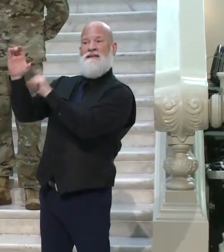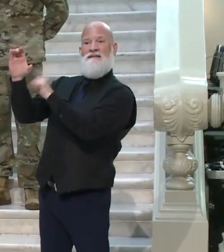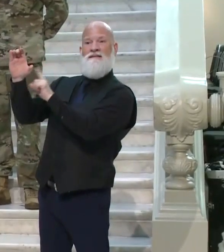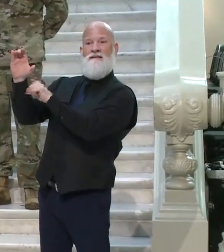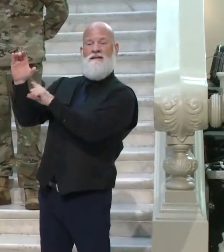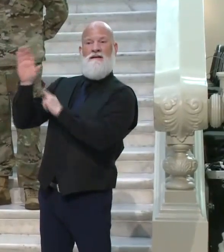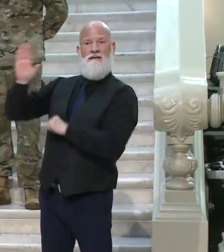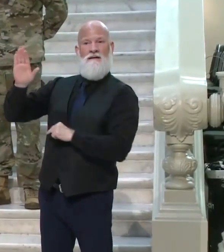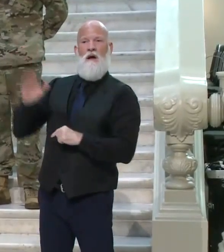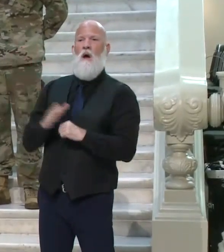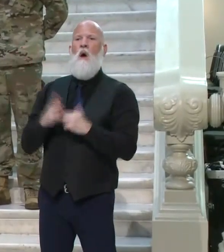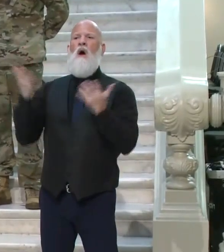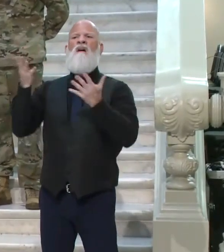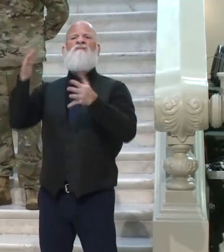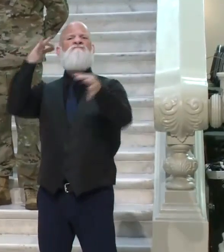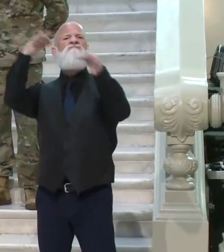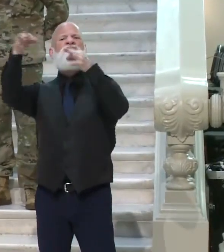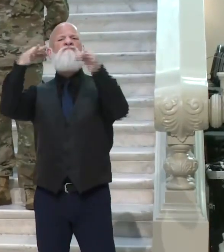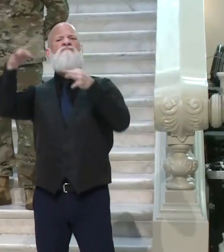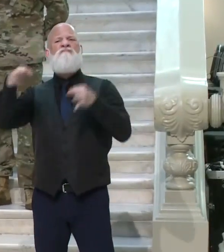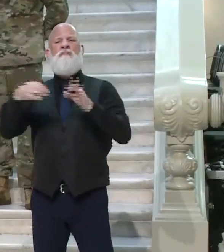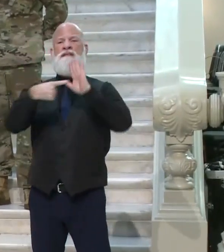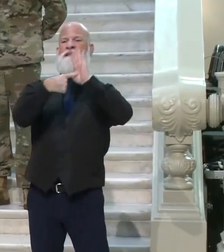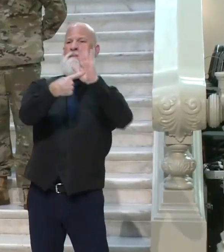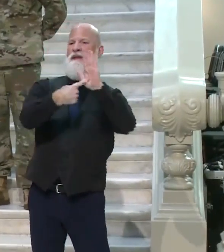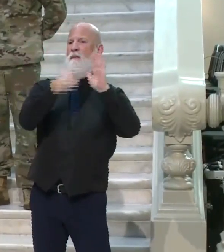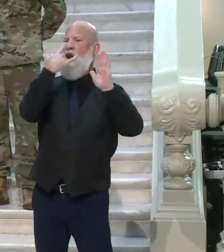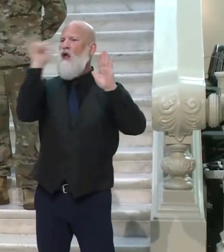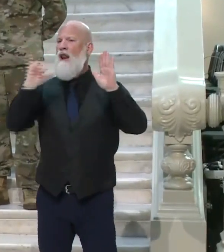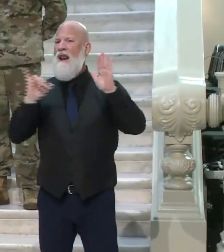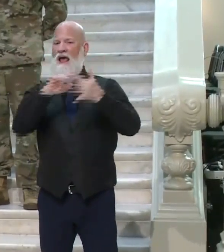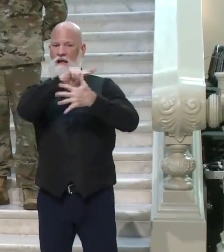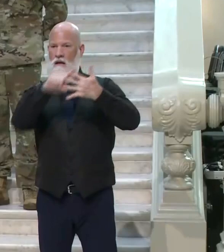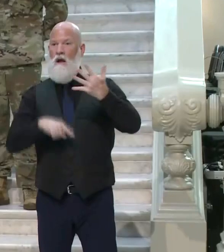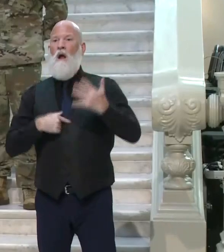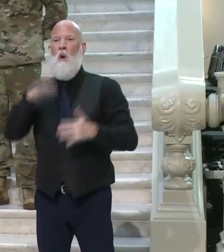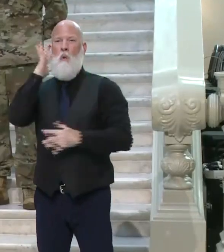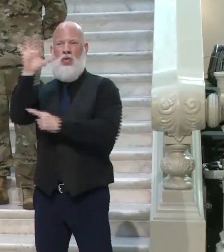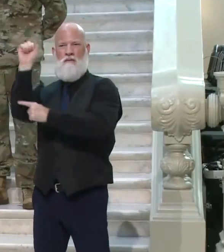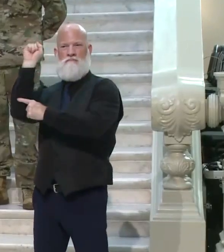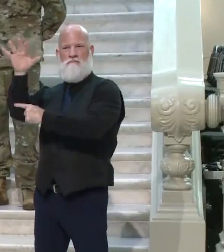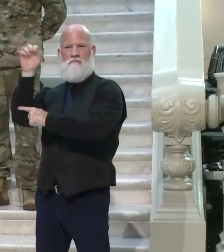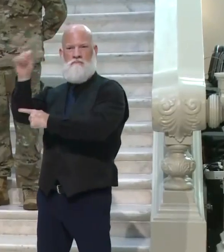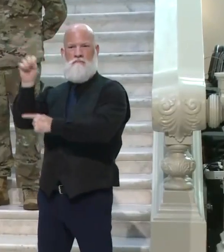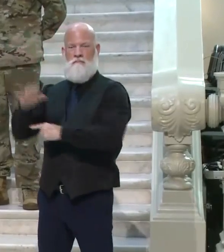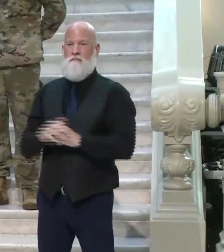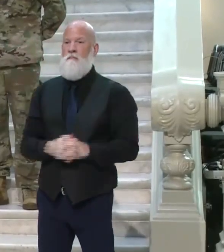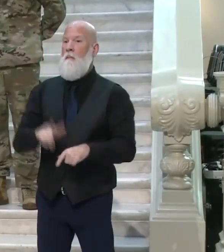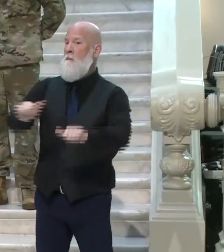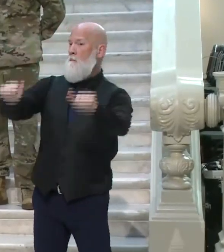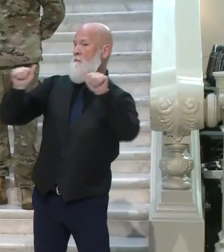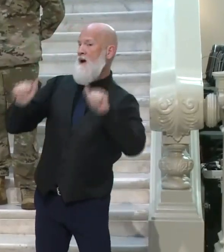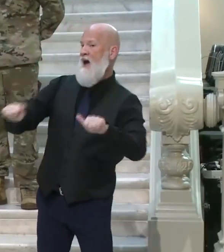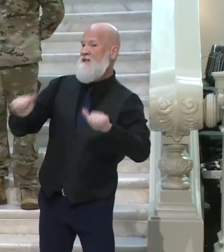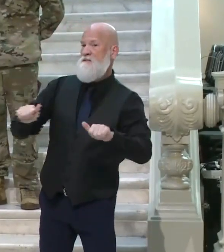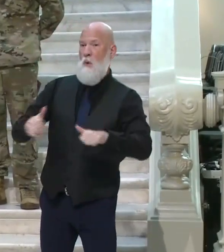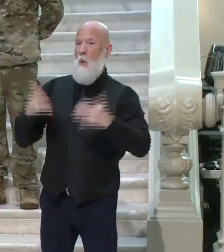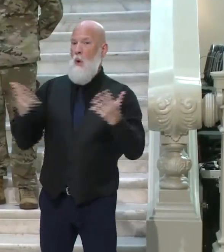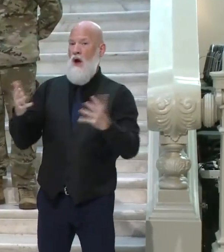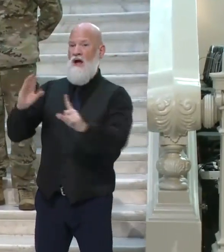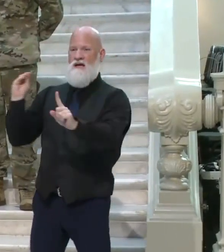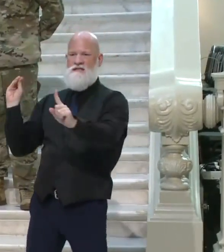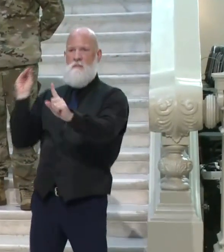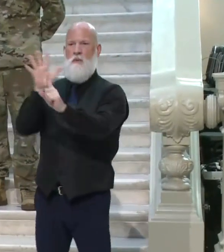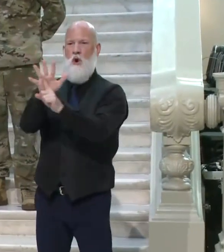are consistent with the coronavirus infection and may appear 2 to 14 days after exposure.